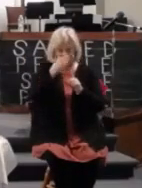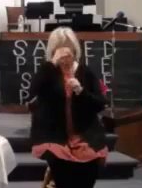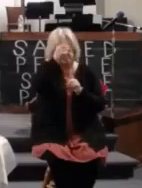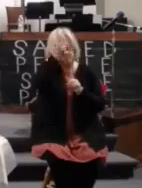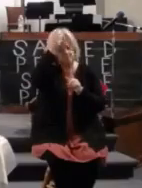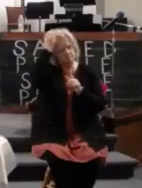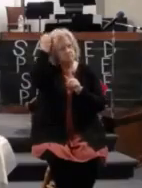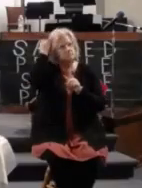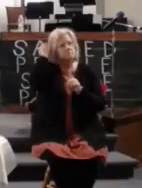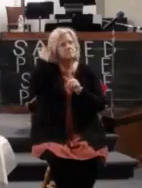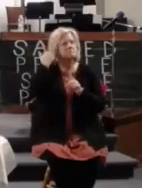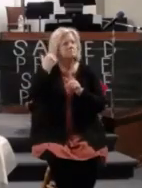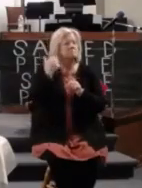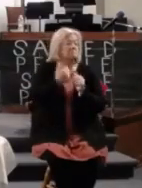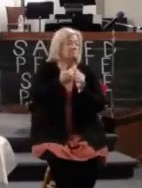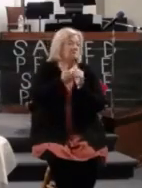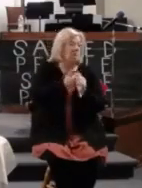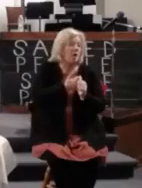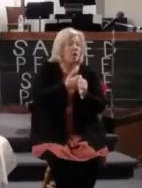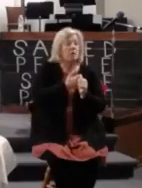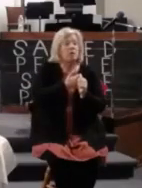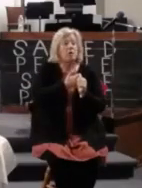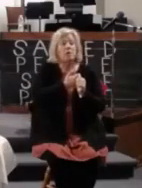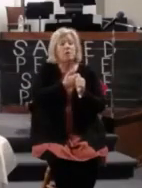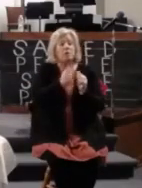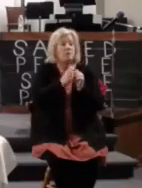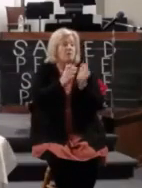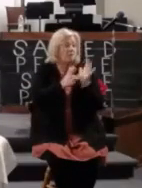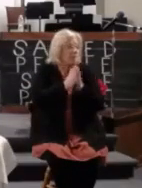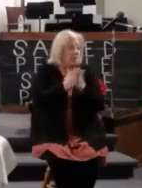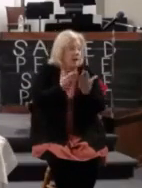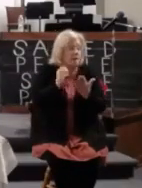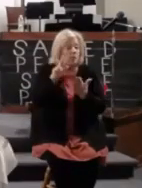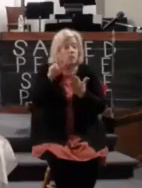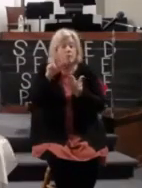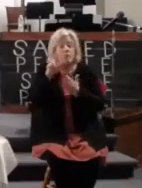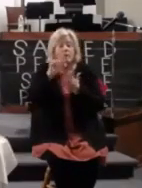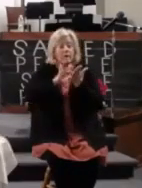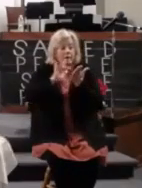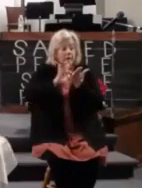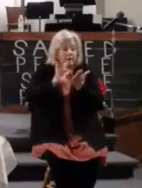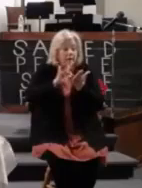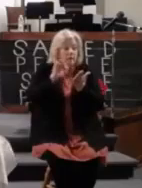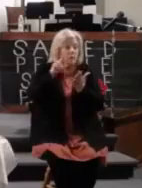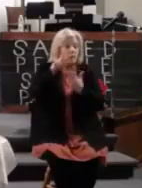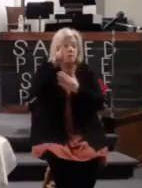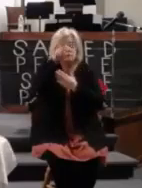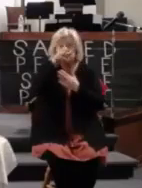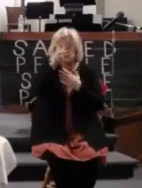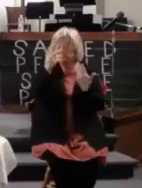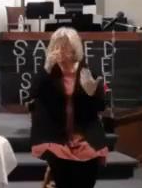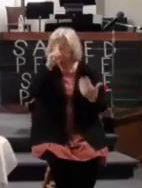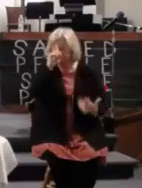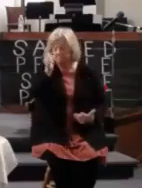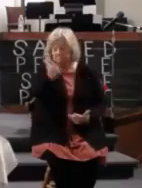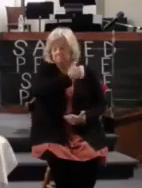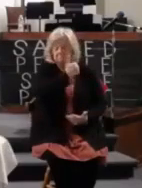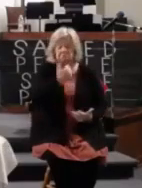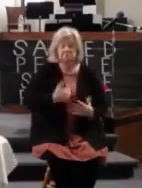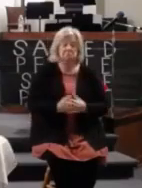18. If you want to follow along in your Bibles, your Bible apps, or whatever, you're more than welcome.